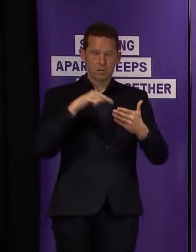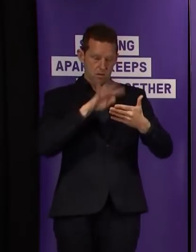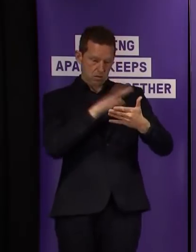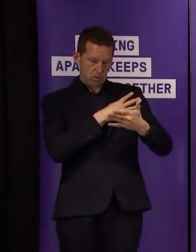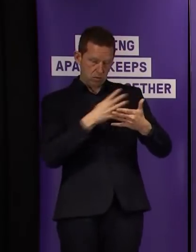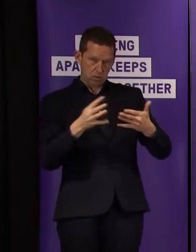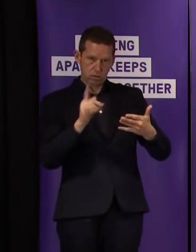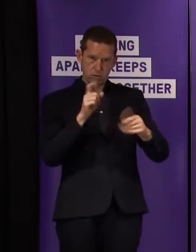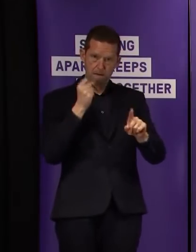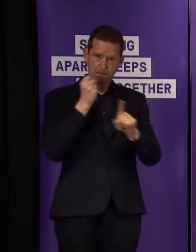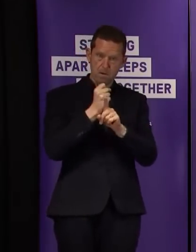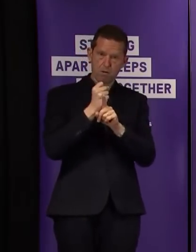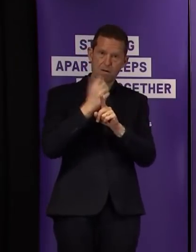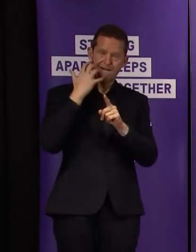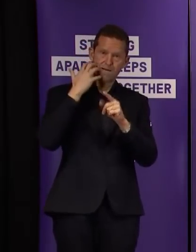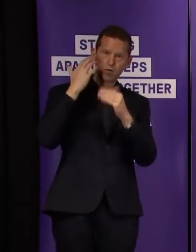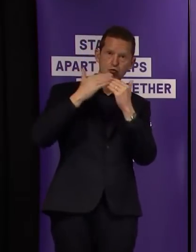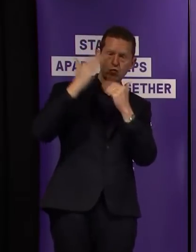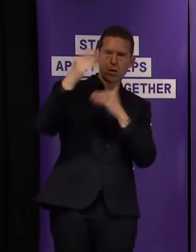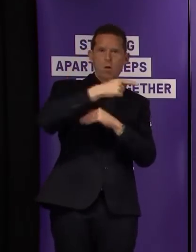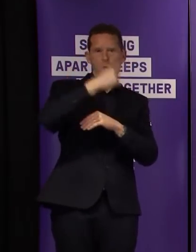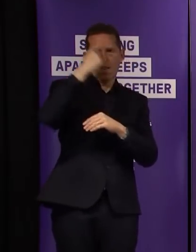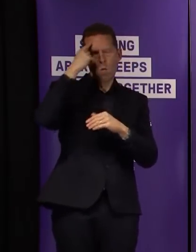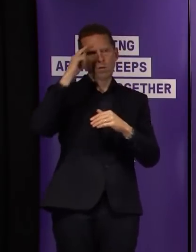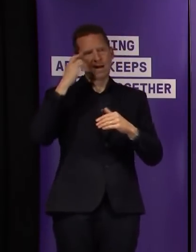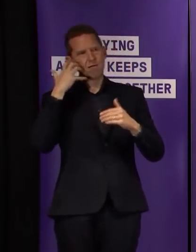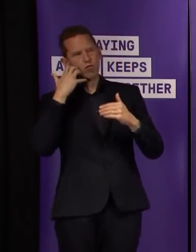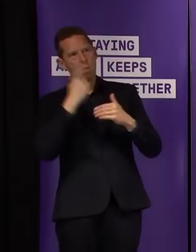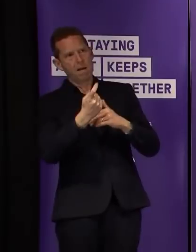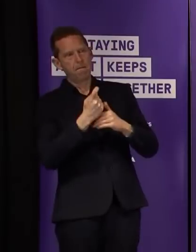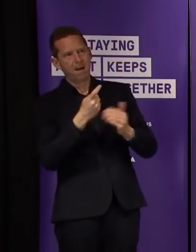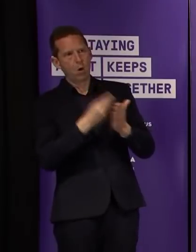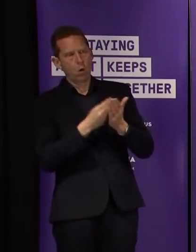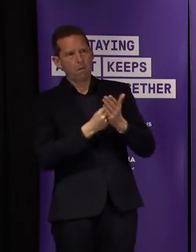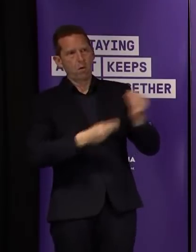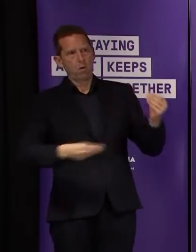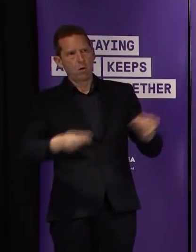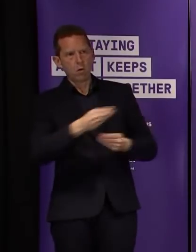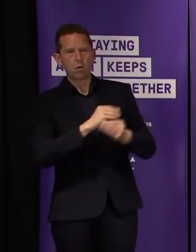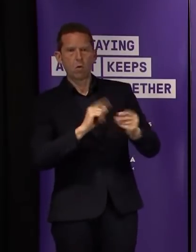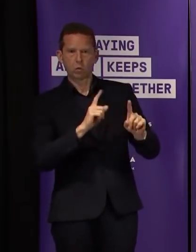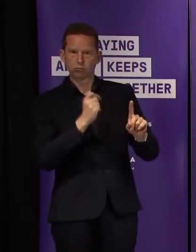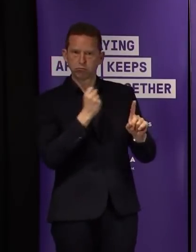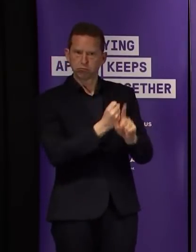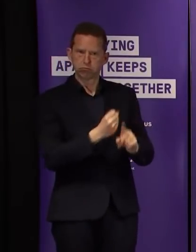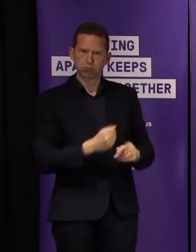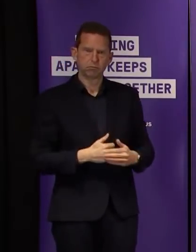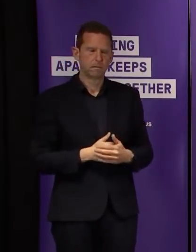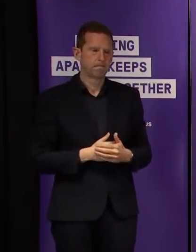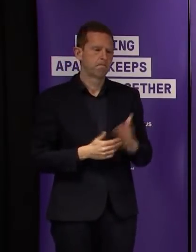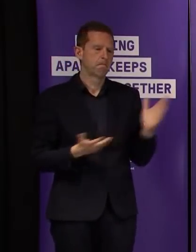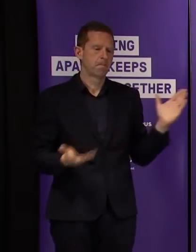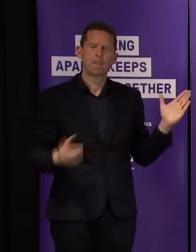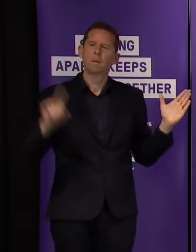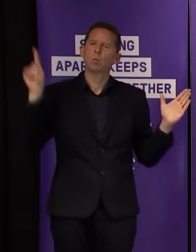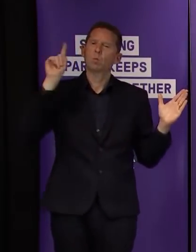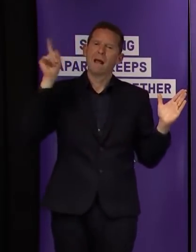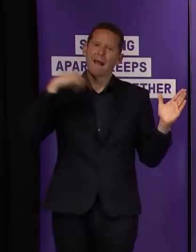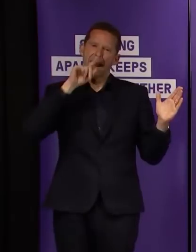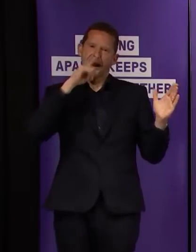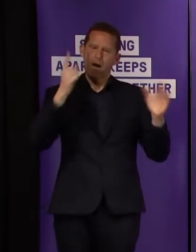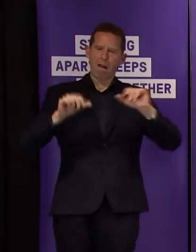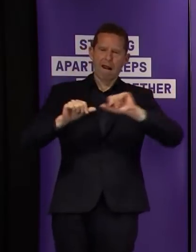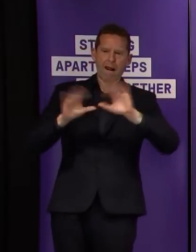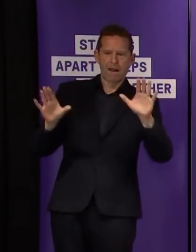does this roadmap have on what you thought would happen to the economy? I think it's about. I'm not in a position today to be able to give you a